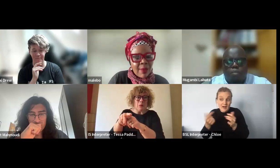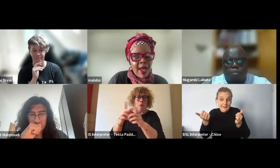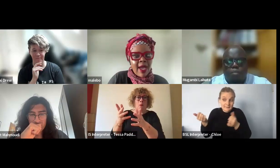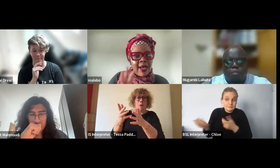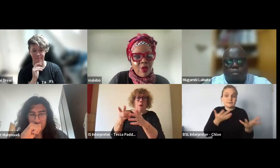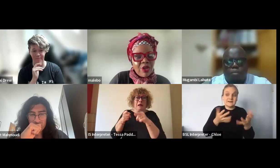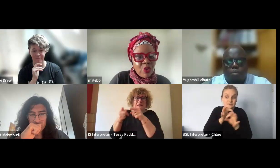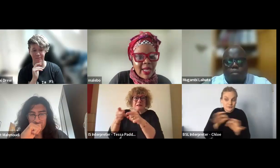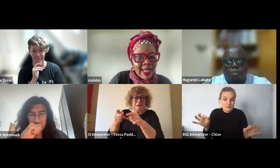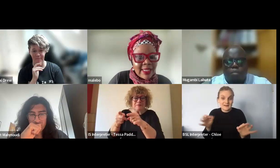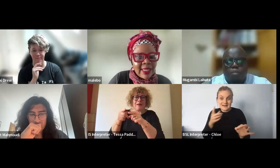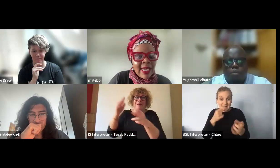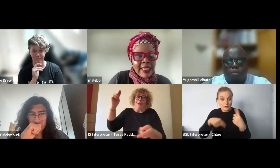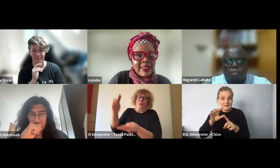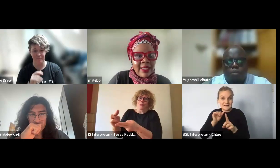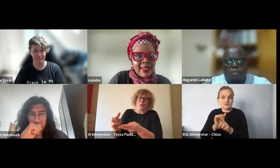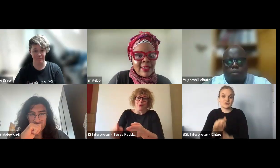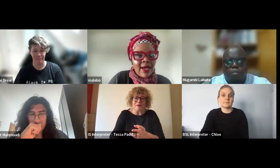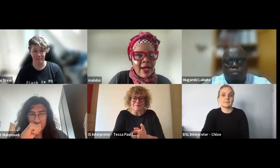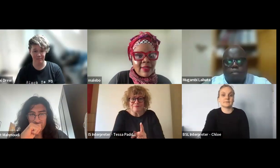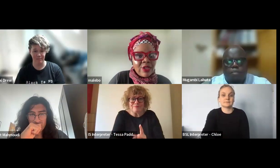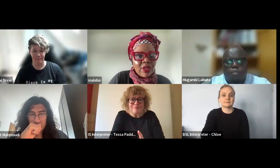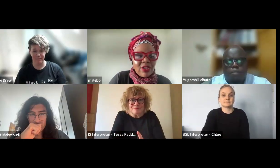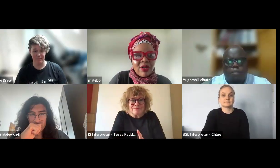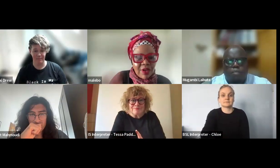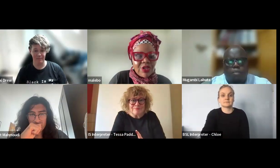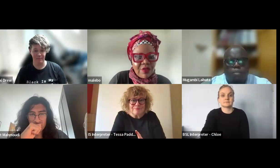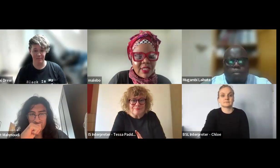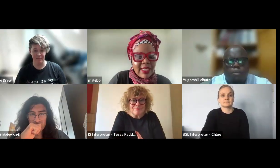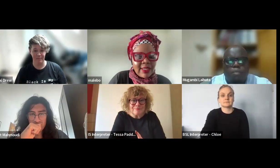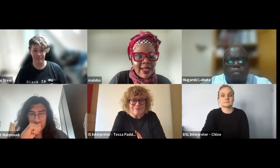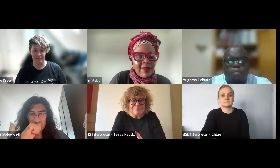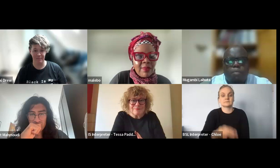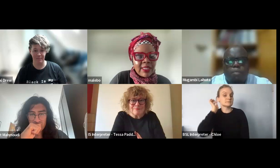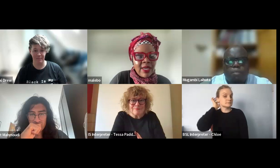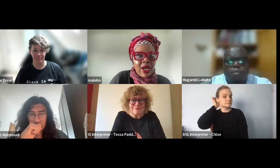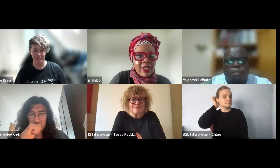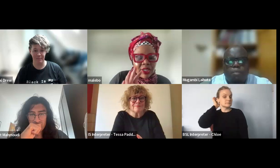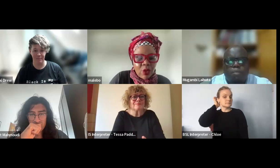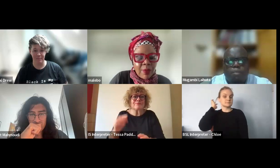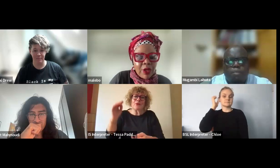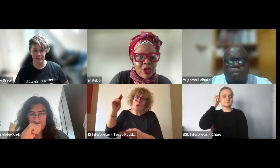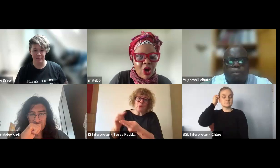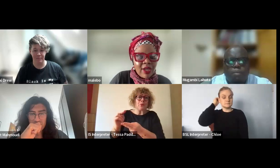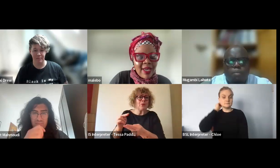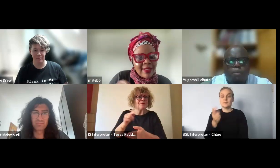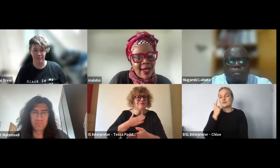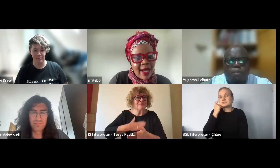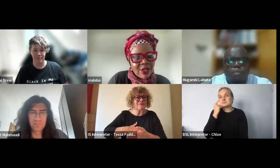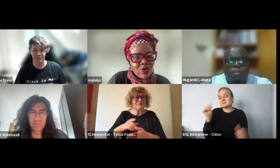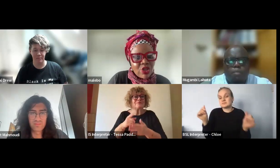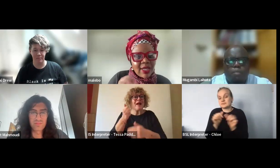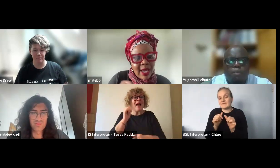we catch up? And I know that you and Alexei did touch on this on a very sophisticated level, but just a quick point on,